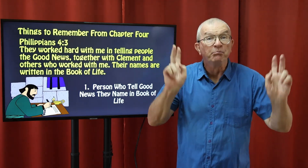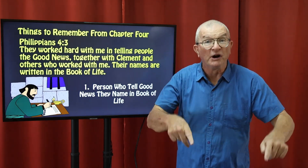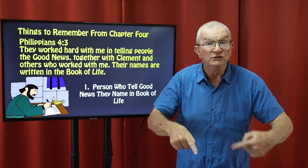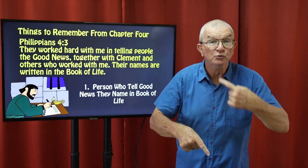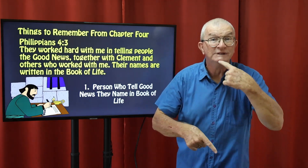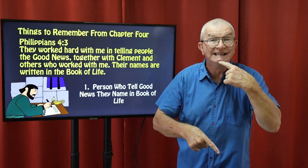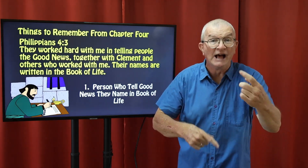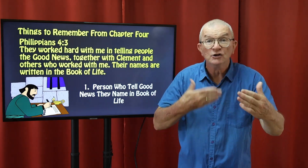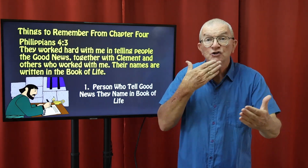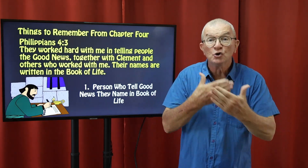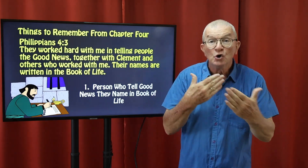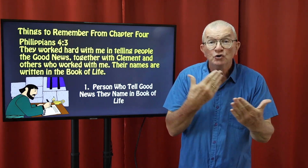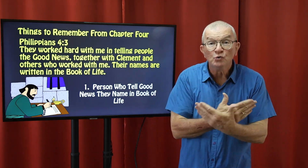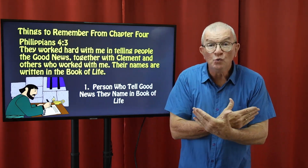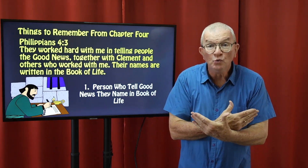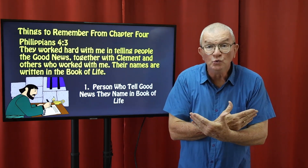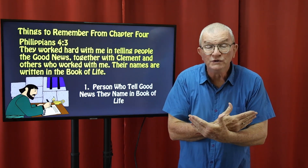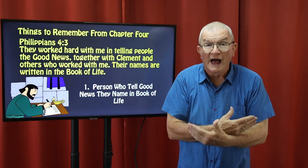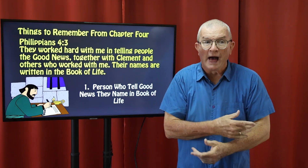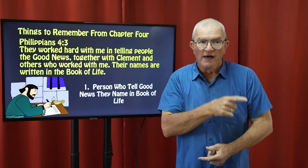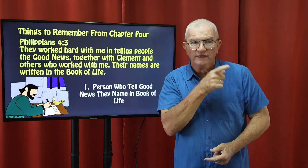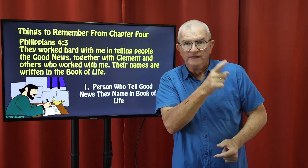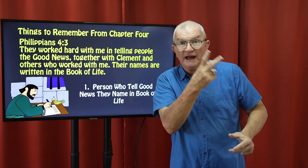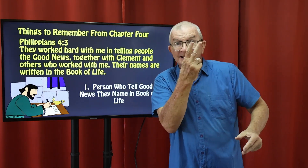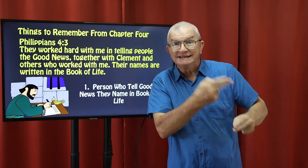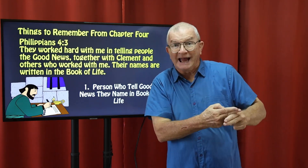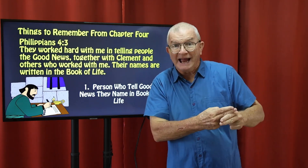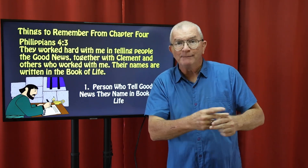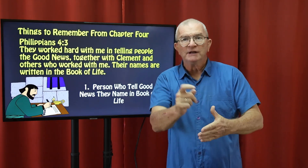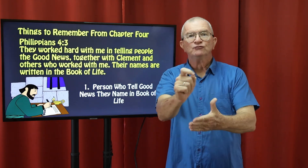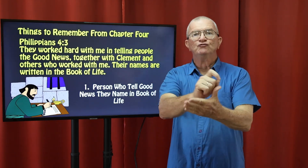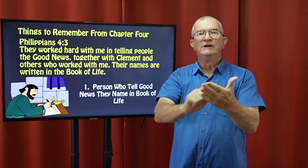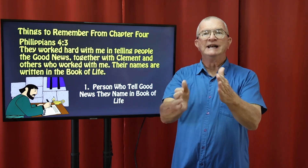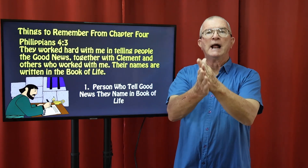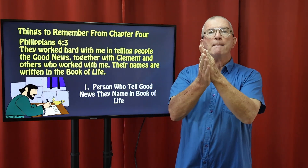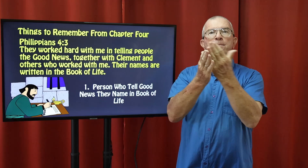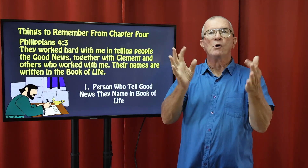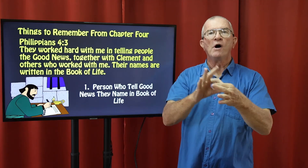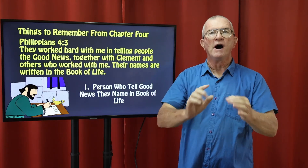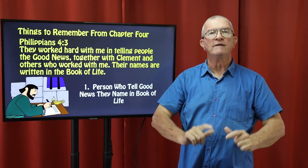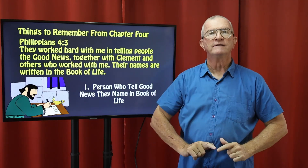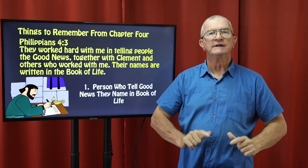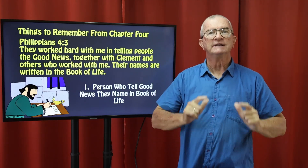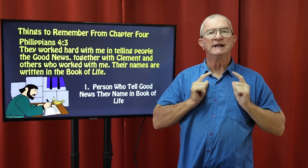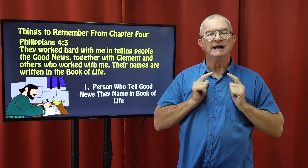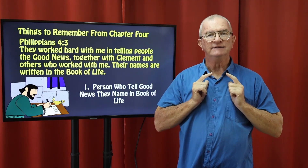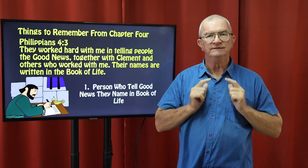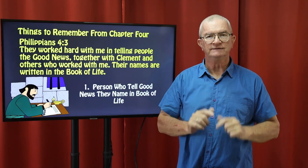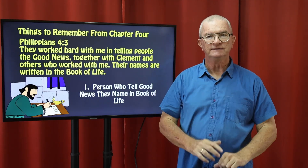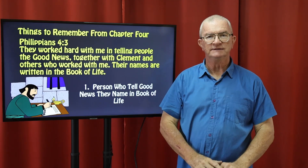The person who tells the good news, their name is written in the book of life.